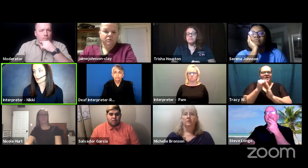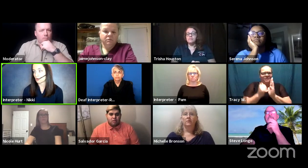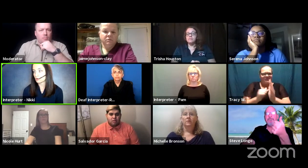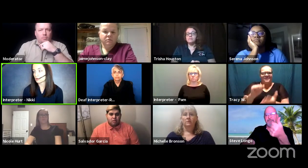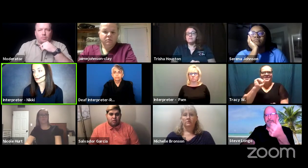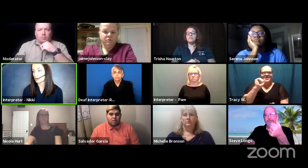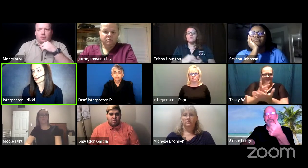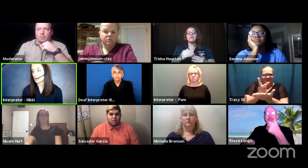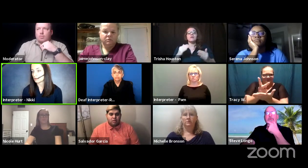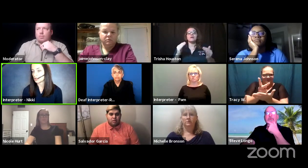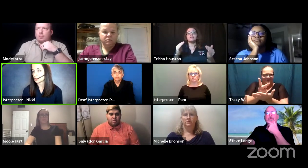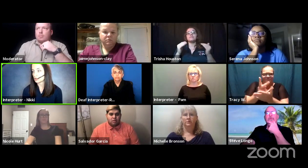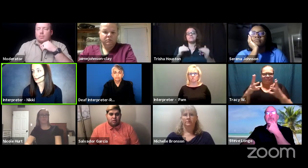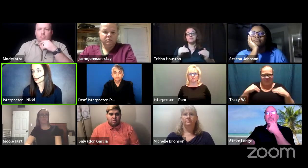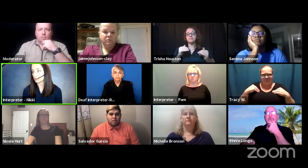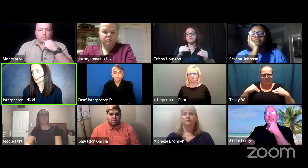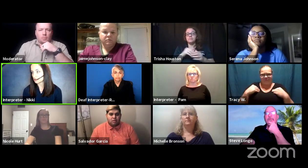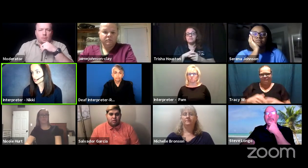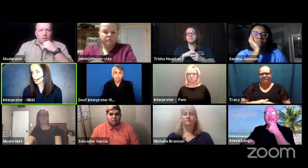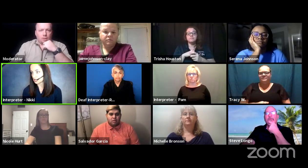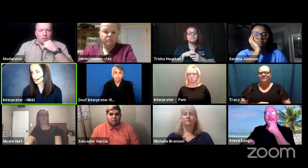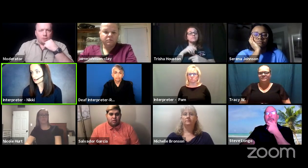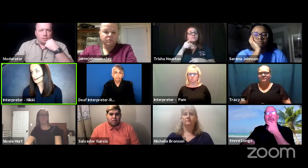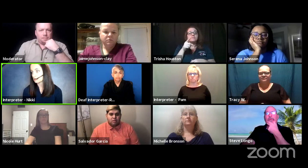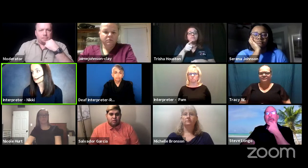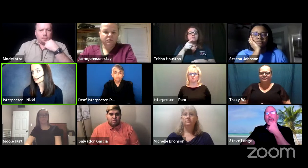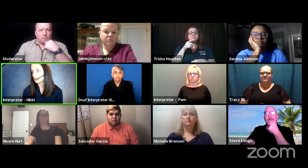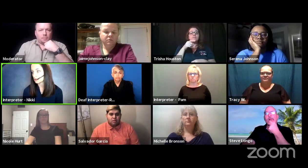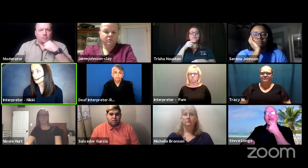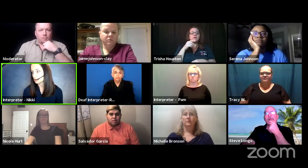So the agenda will be approved as edited.